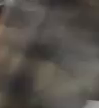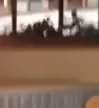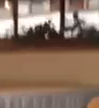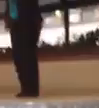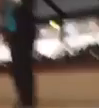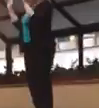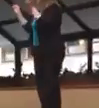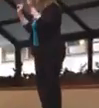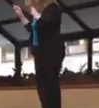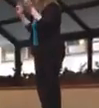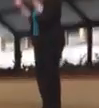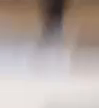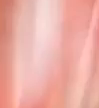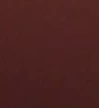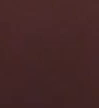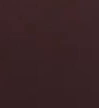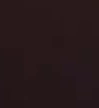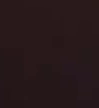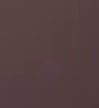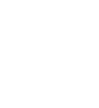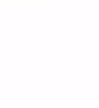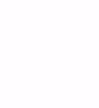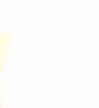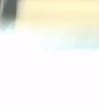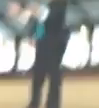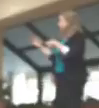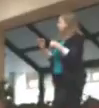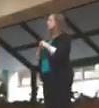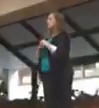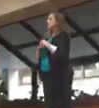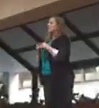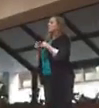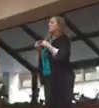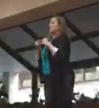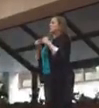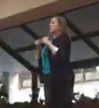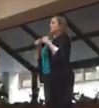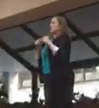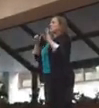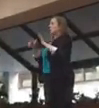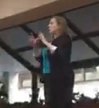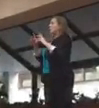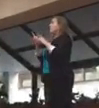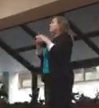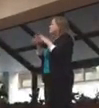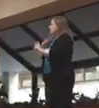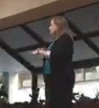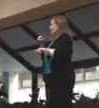So that was another layer in the board of RID and part of our decisions that we need to